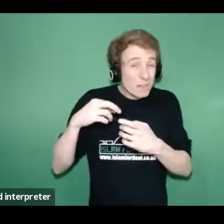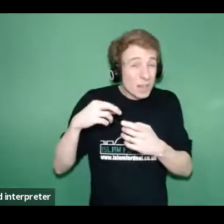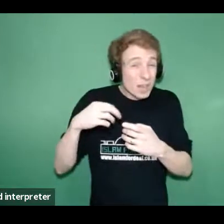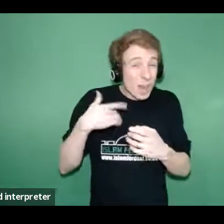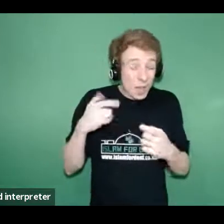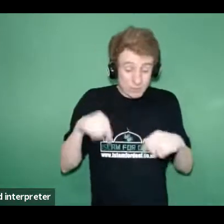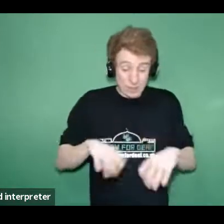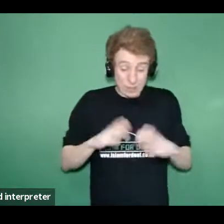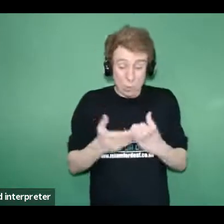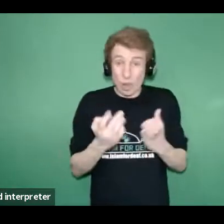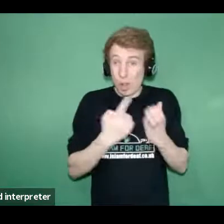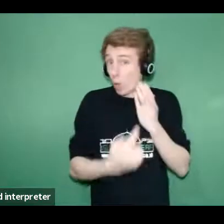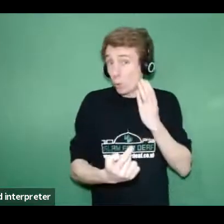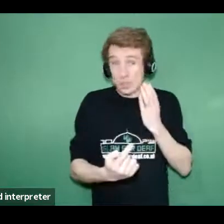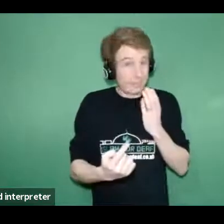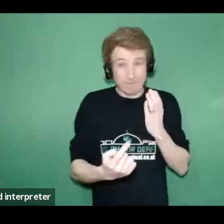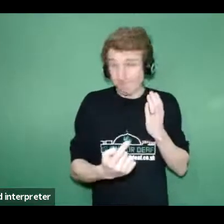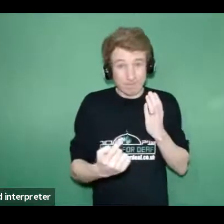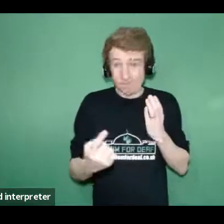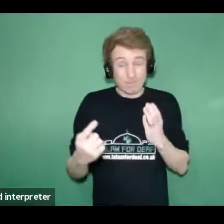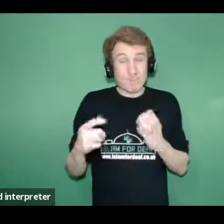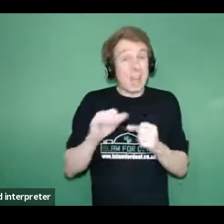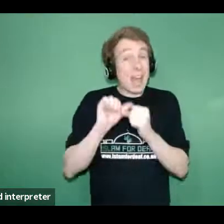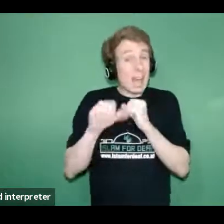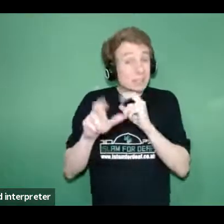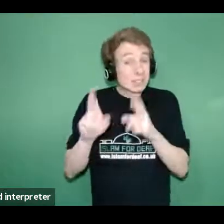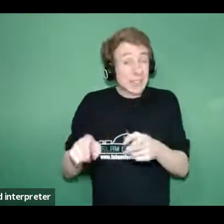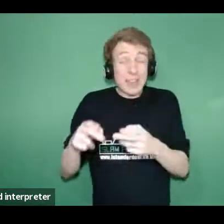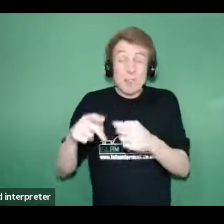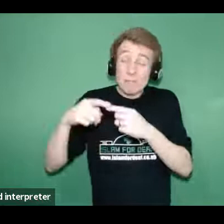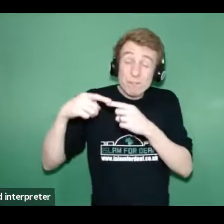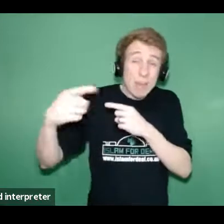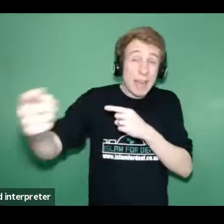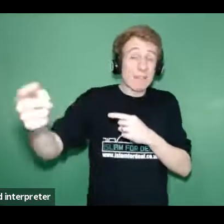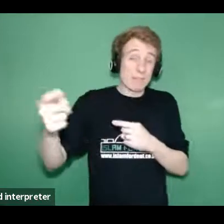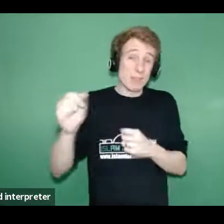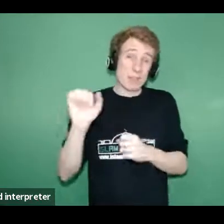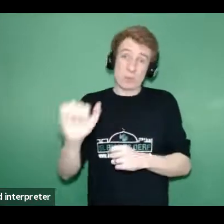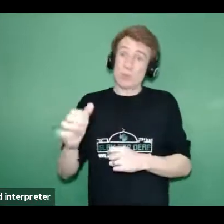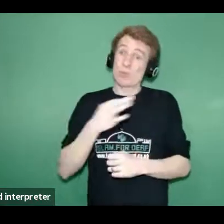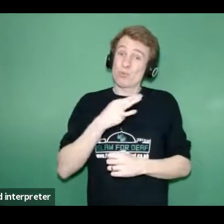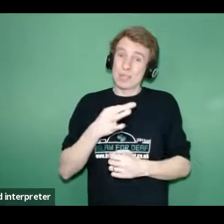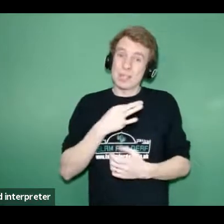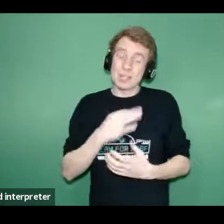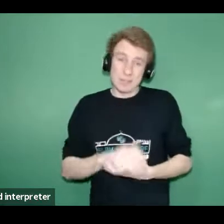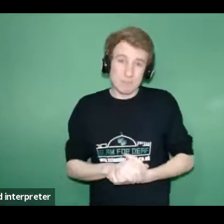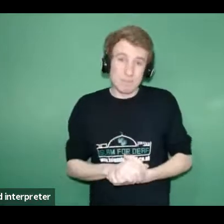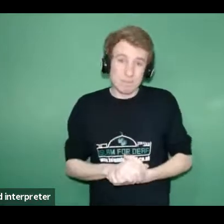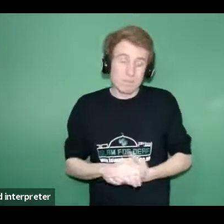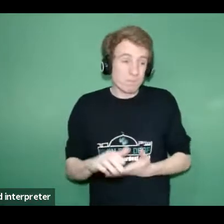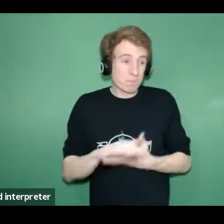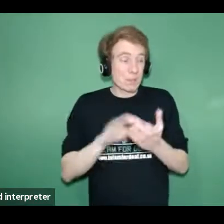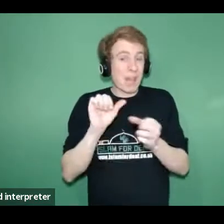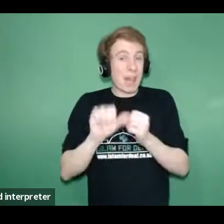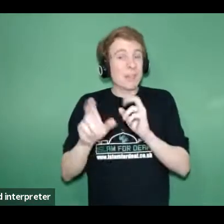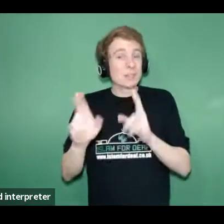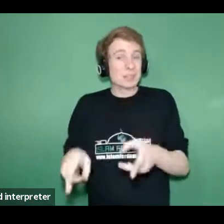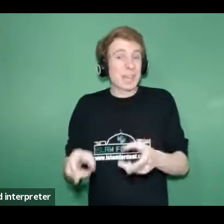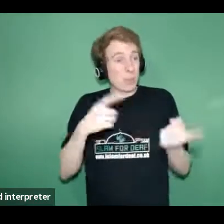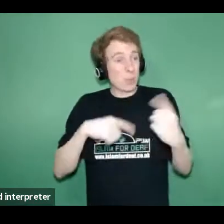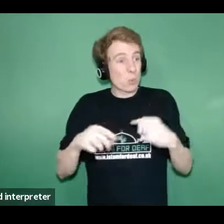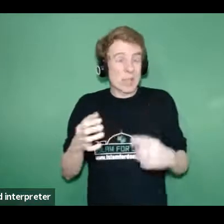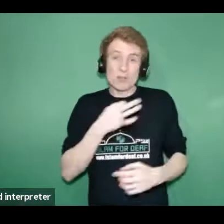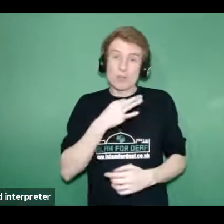stake. Rather, it will cause us to be failures and to be discontented in the hereafter.